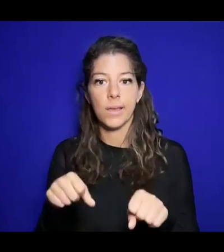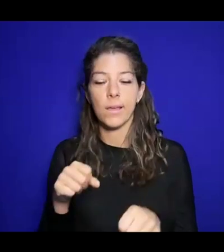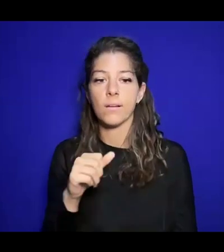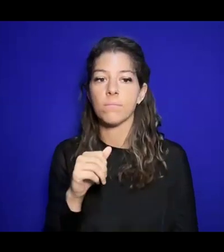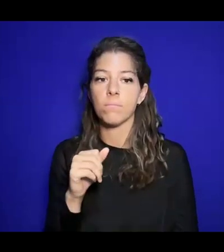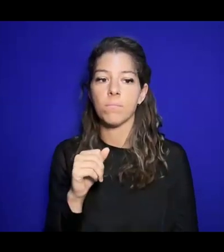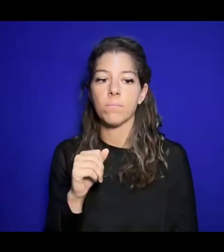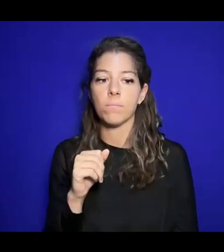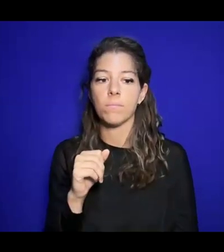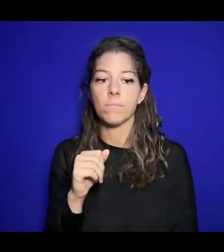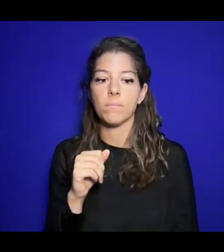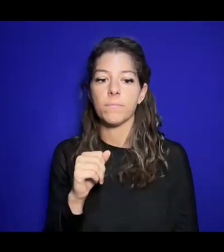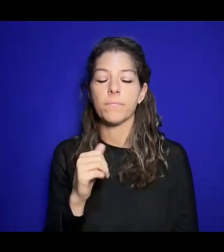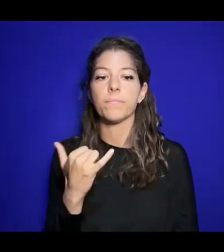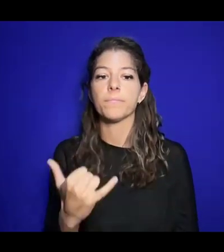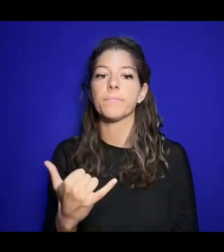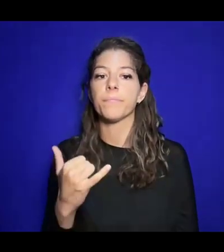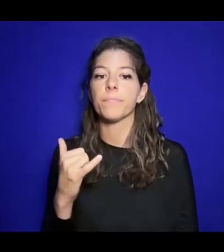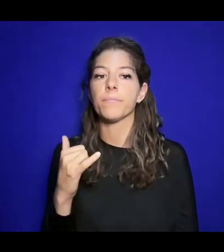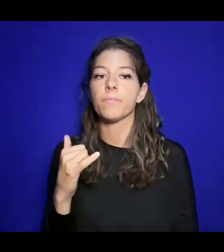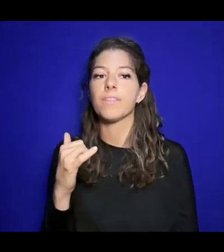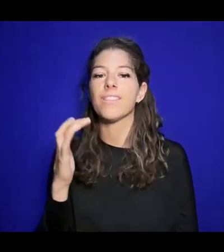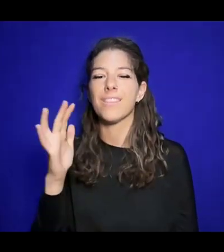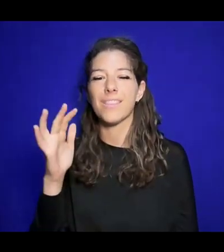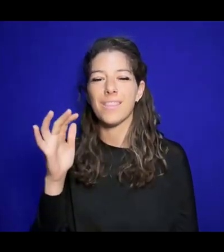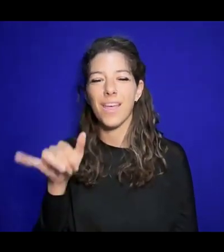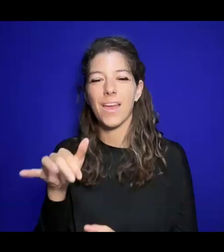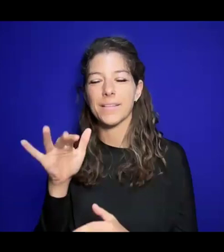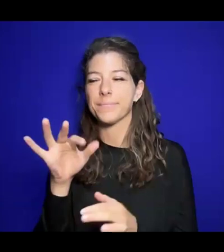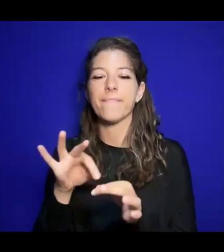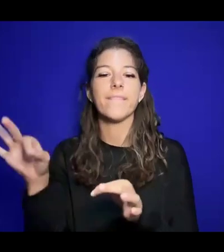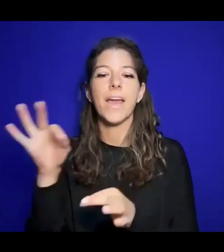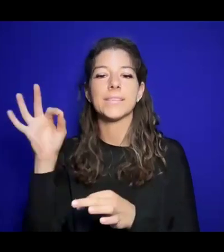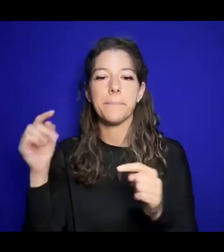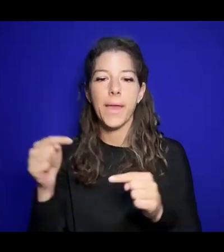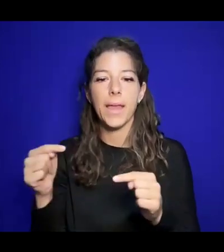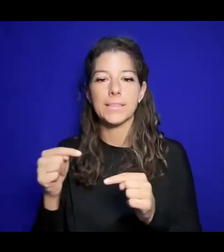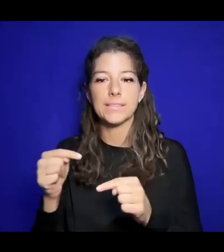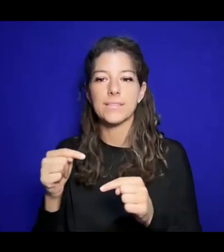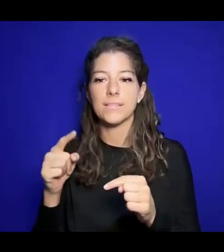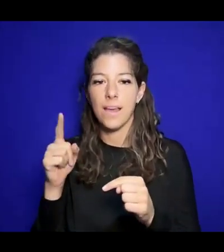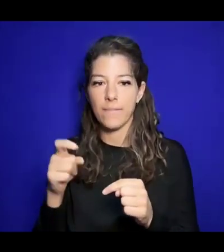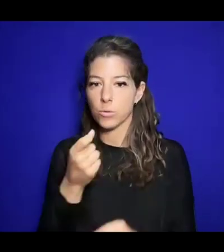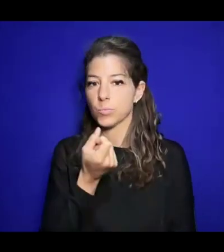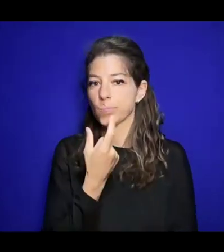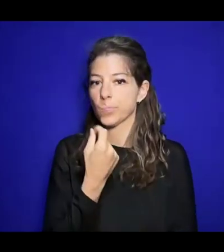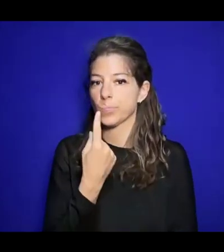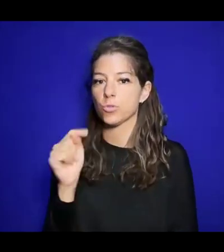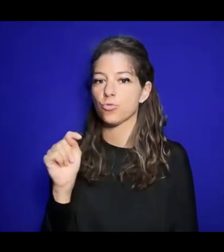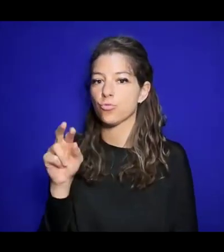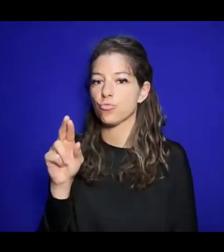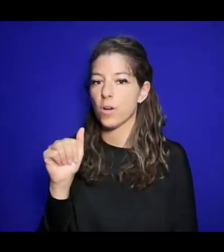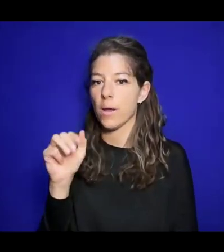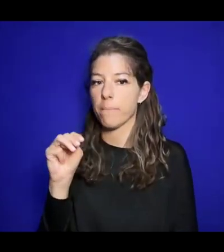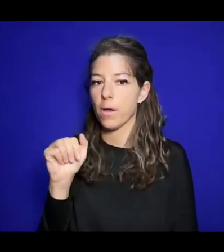movement, but now they're getting the phantom pains. So they're having to take tramadol. So that's medication to